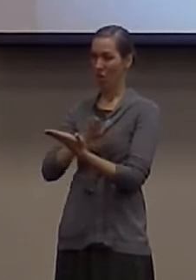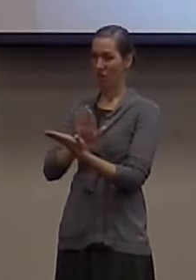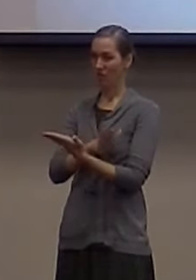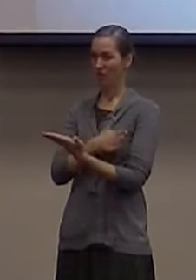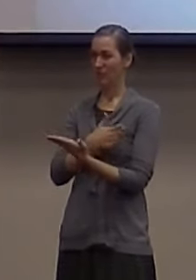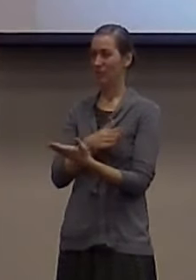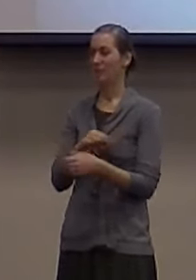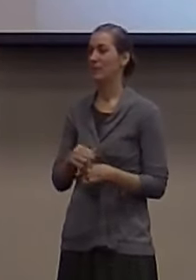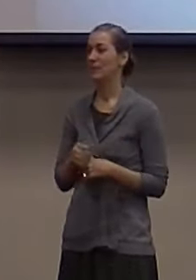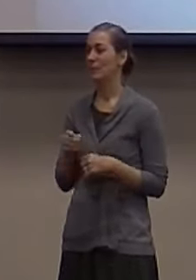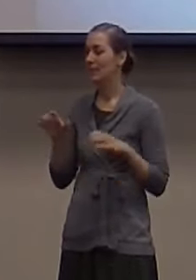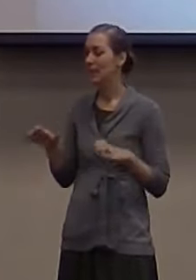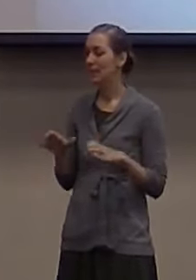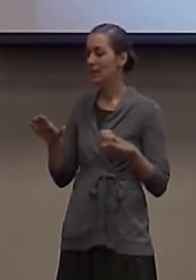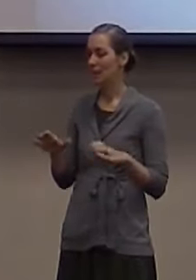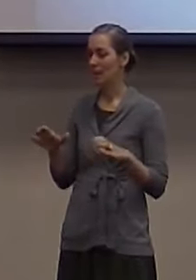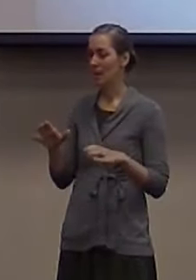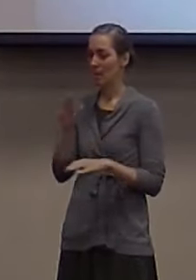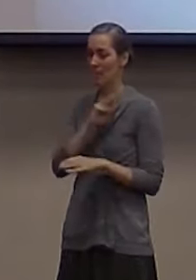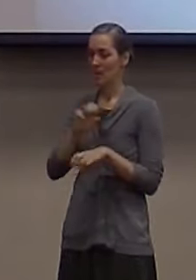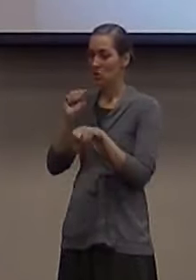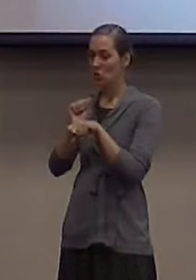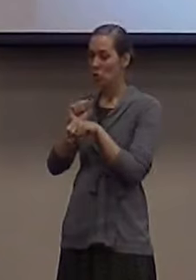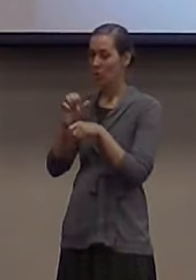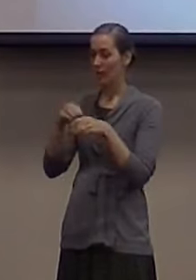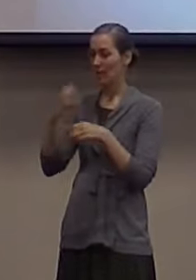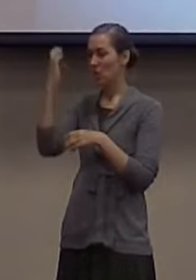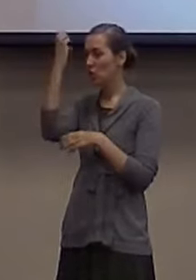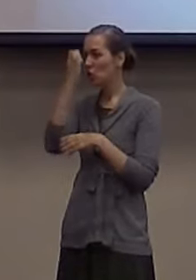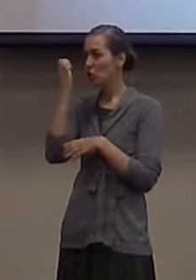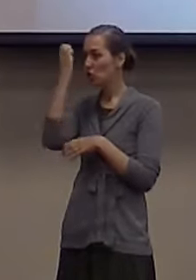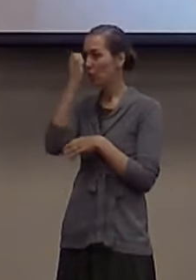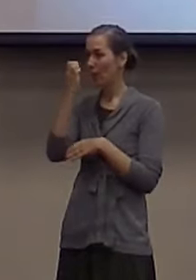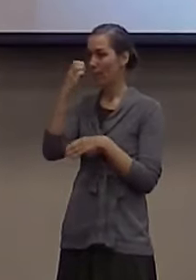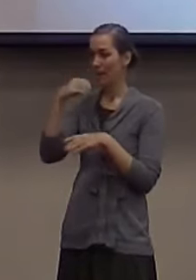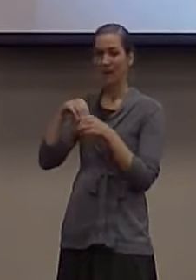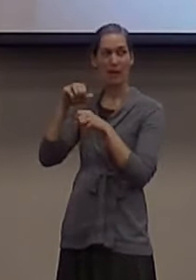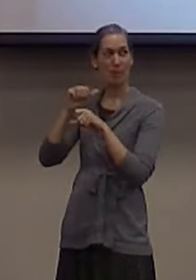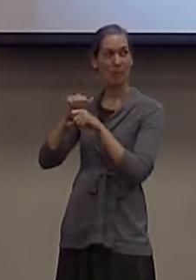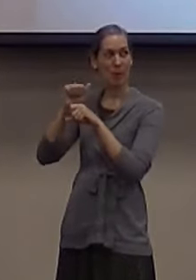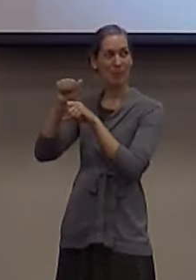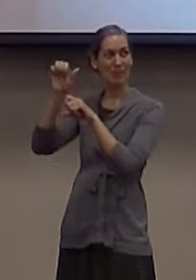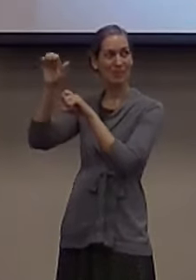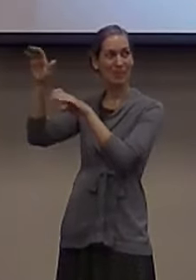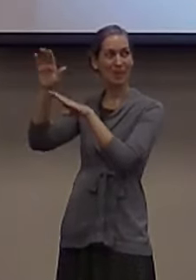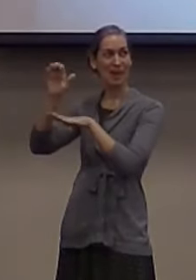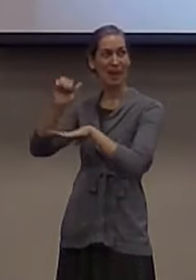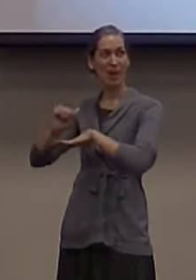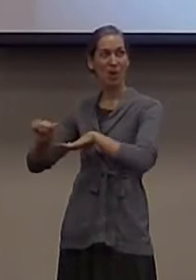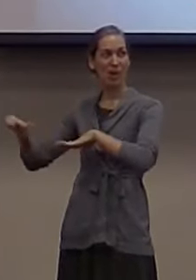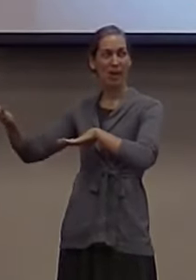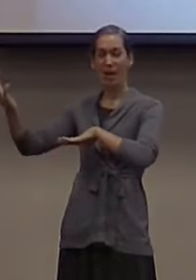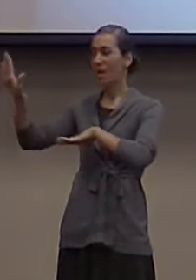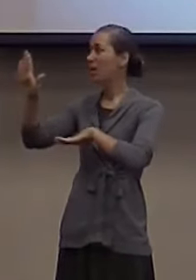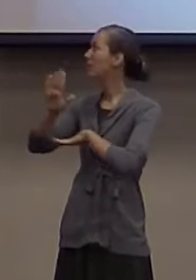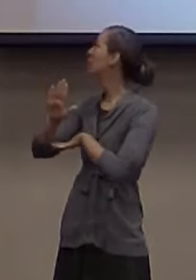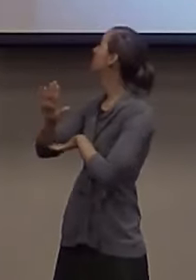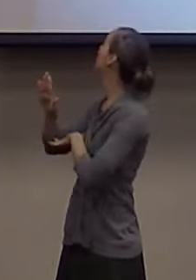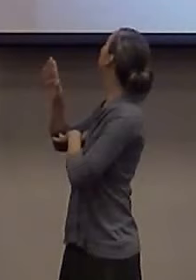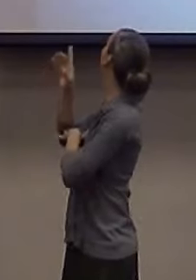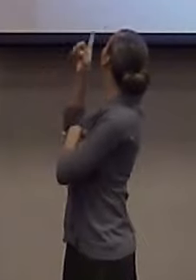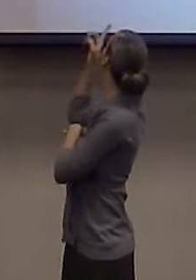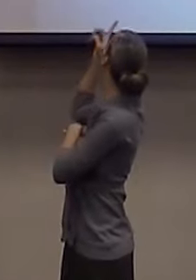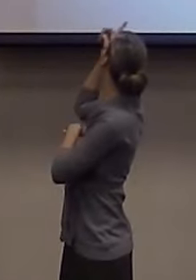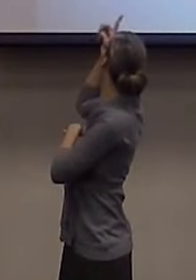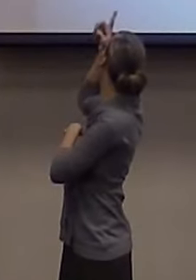here, kind of in Europe, and especially in the Carpathian Mountains. Okay, it's a beautiful mountain range that goes from